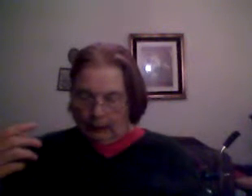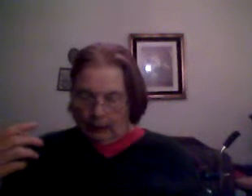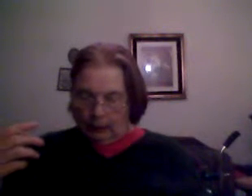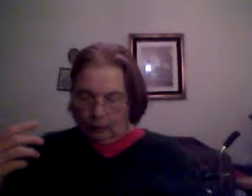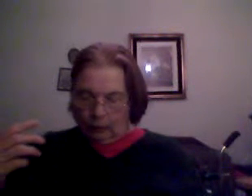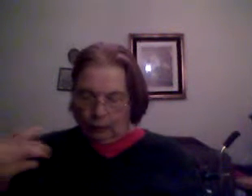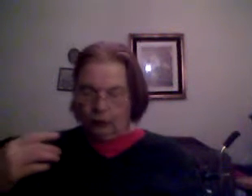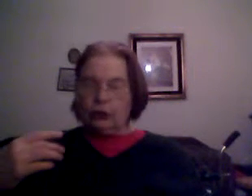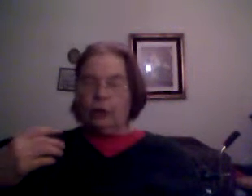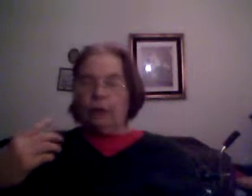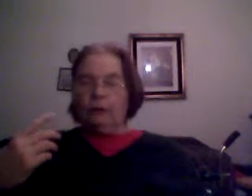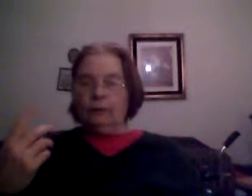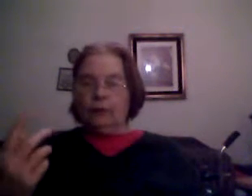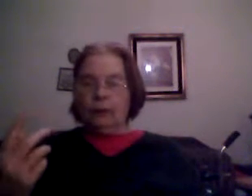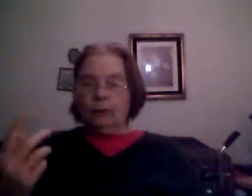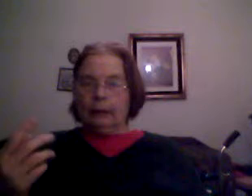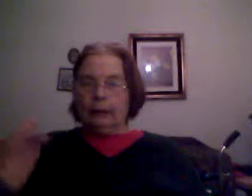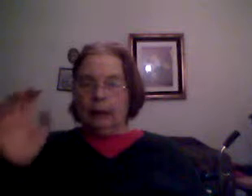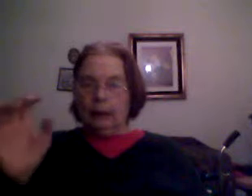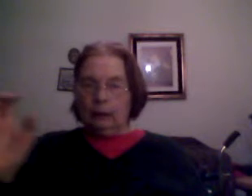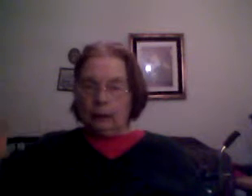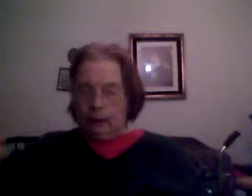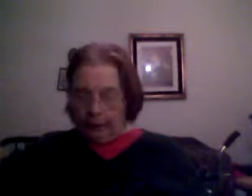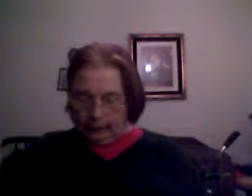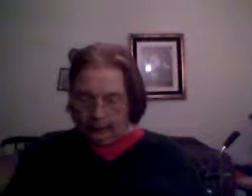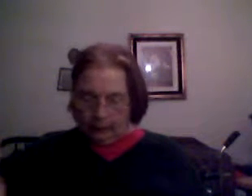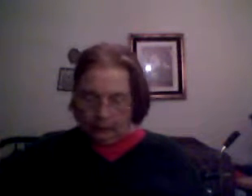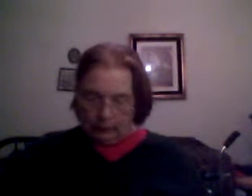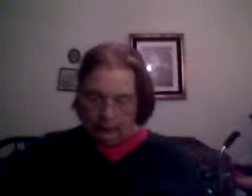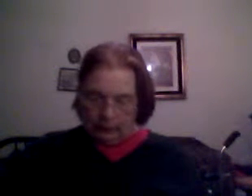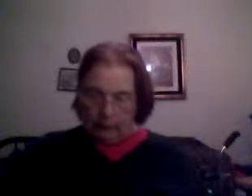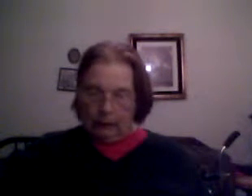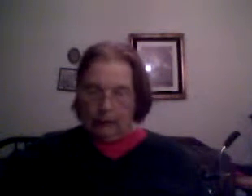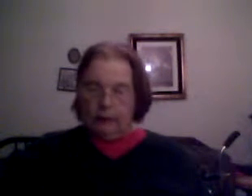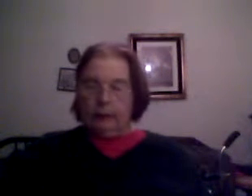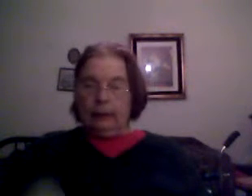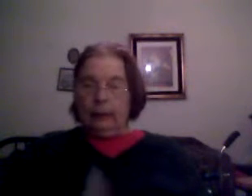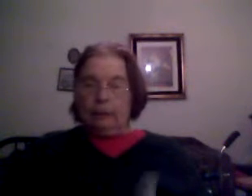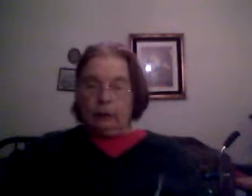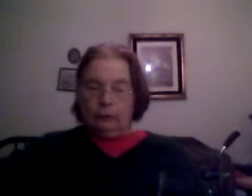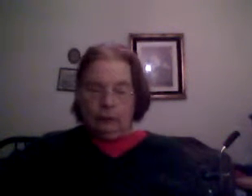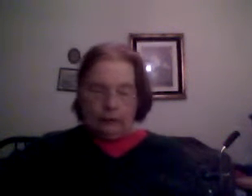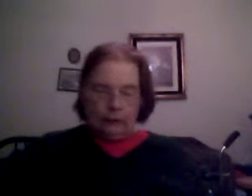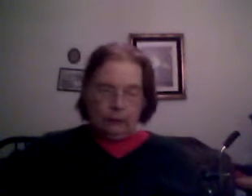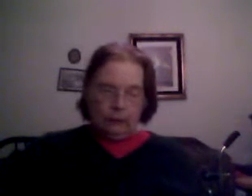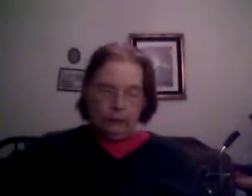on which of the following categories the object fits into.